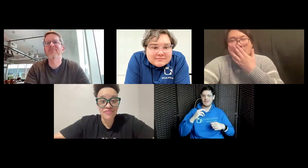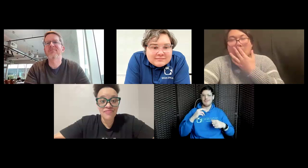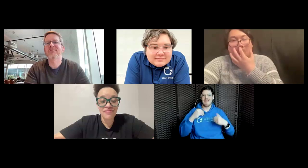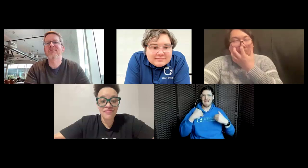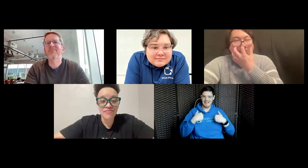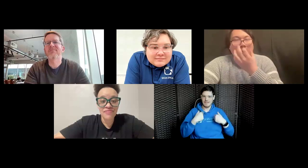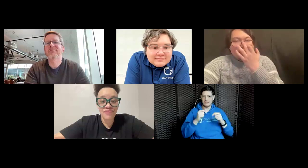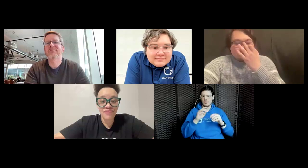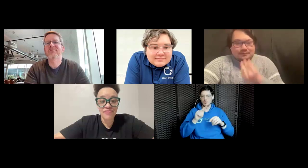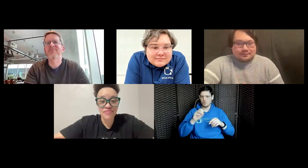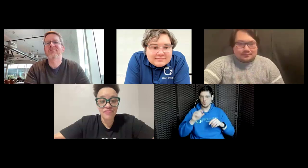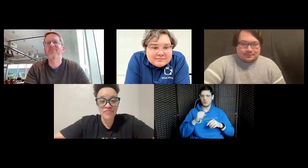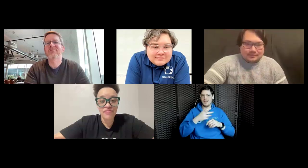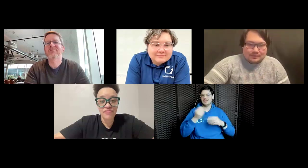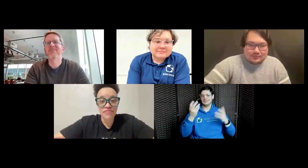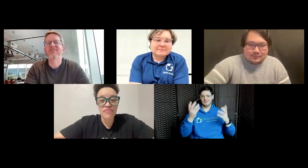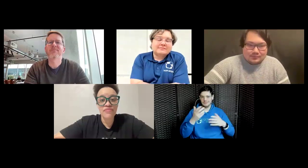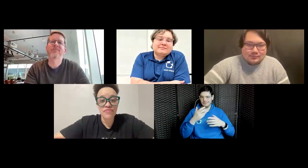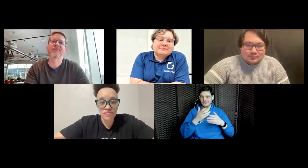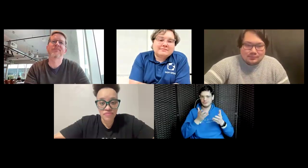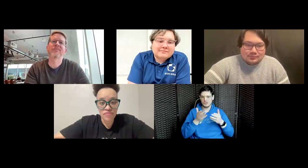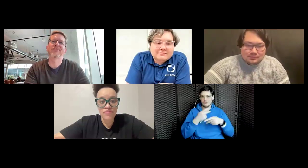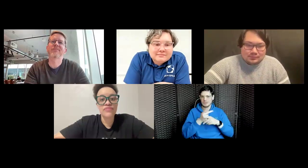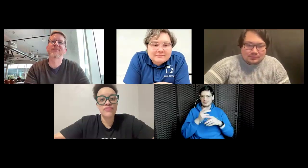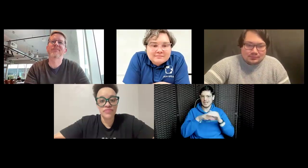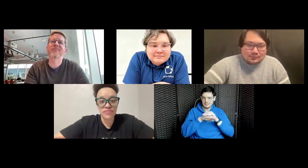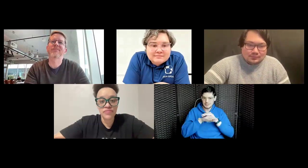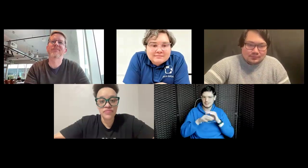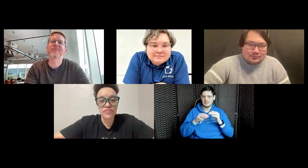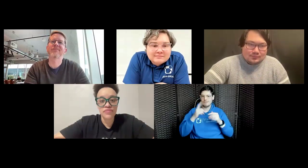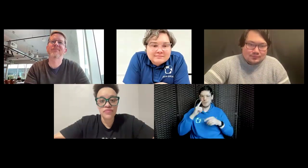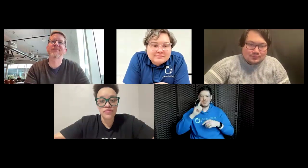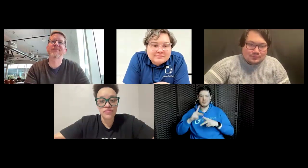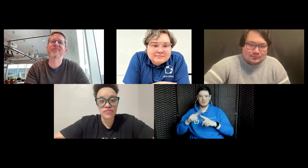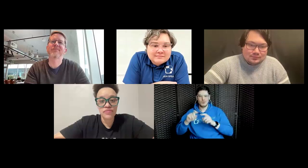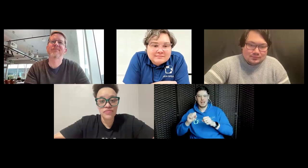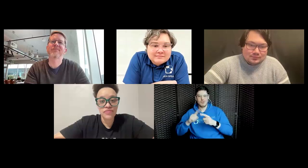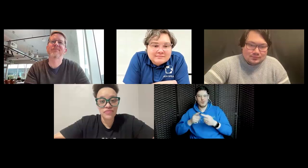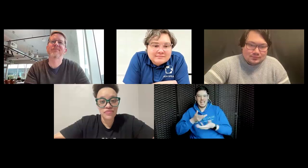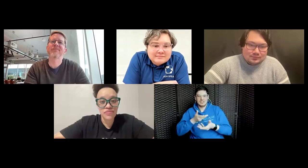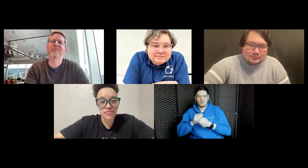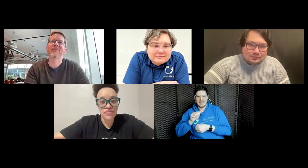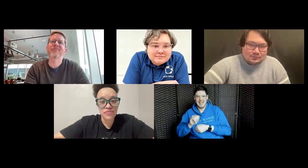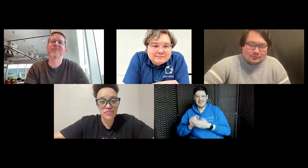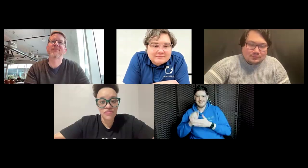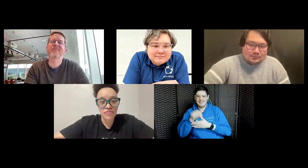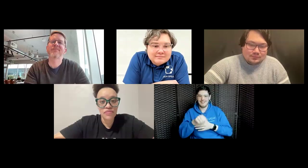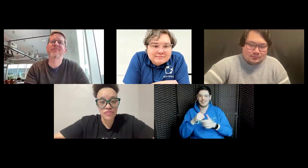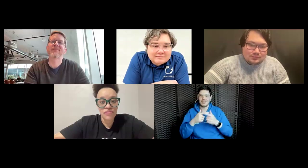and is taking up greater space. And it's a tool to be used, it's an asset for accessibility. I think people who are able